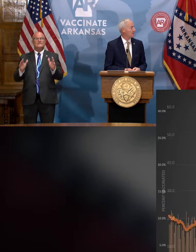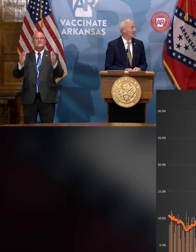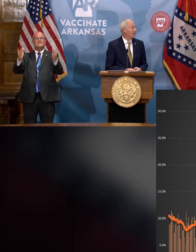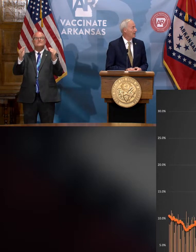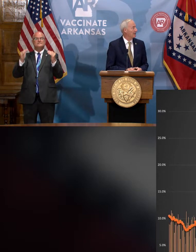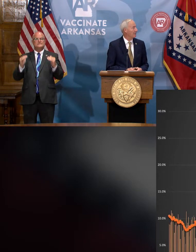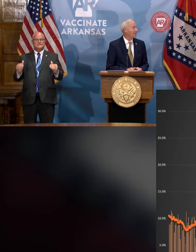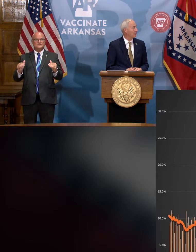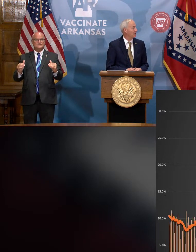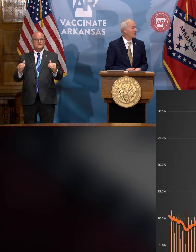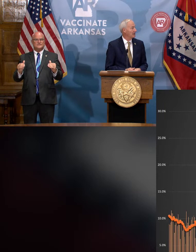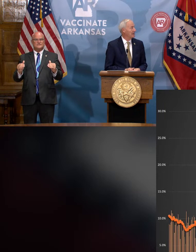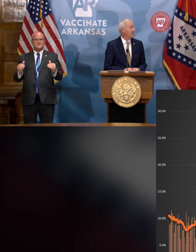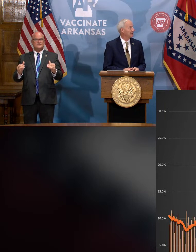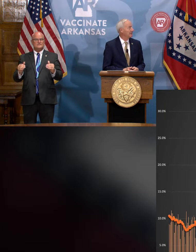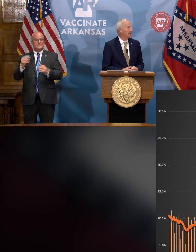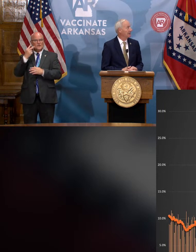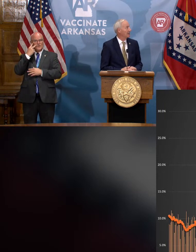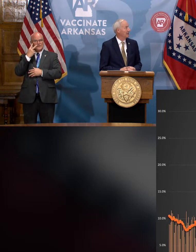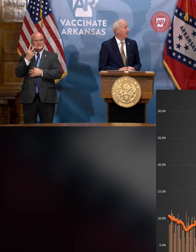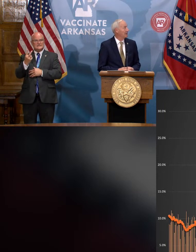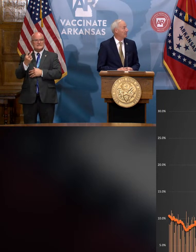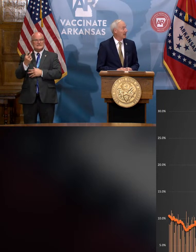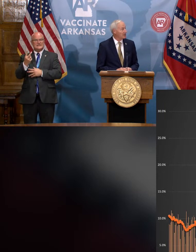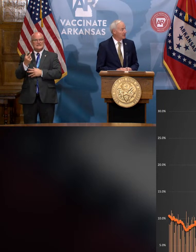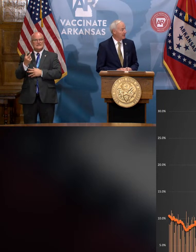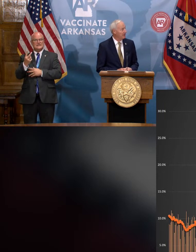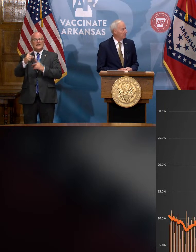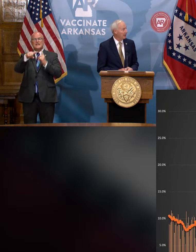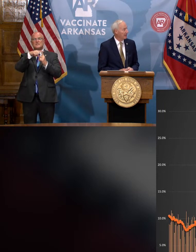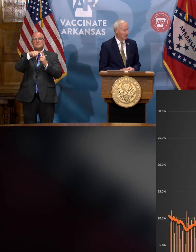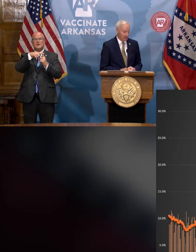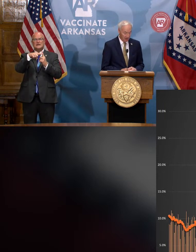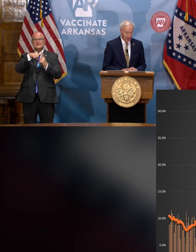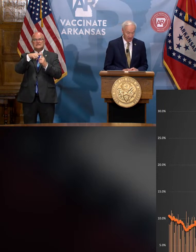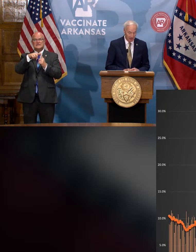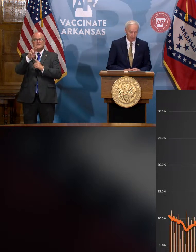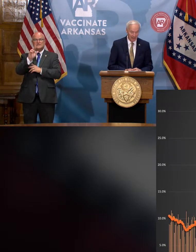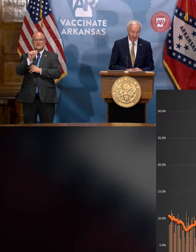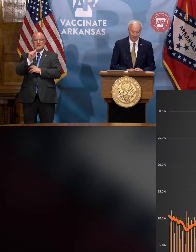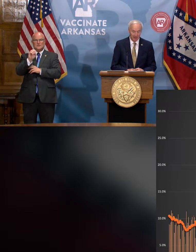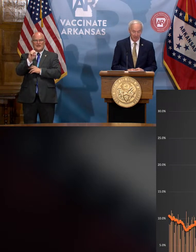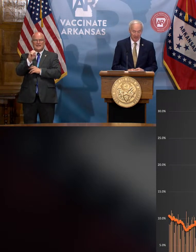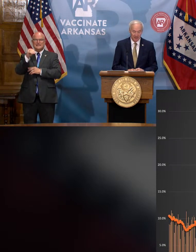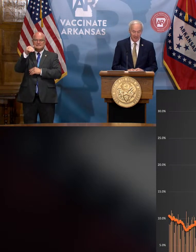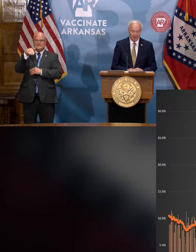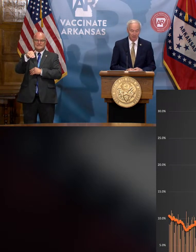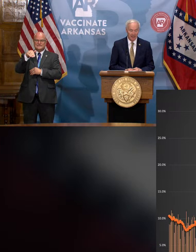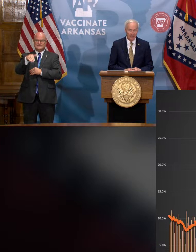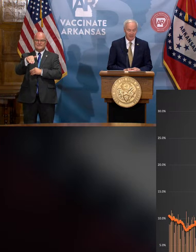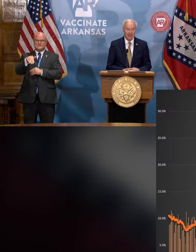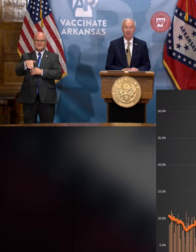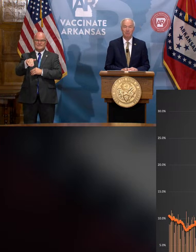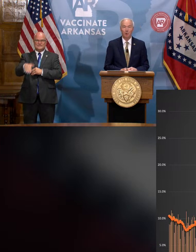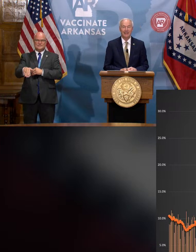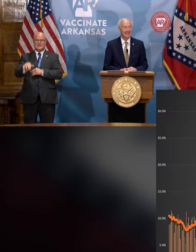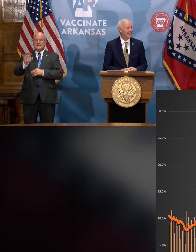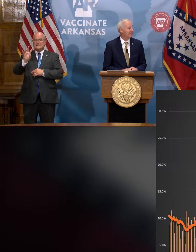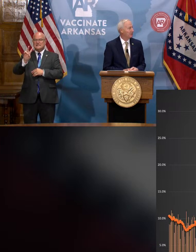then we see the positivity rate continues to go down. Our positivity rate